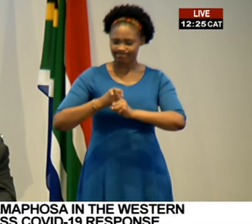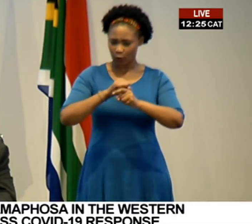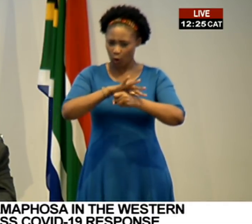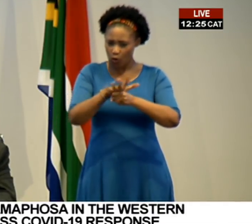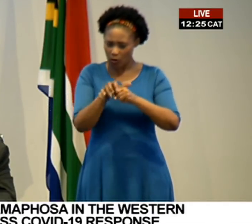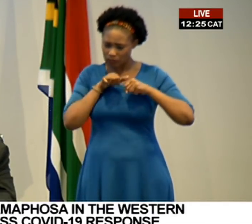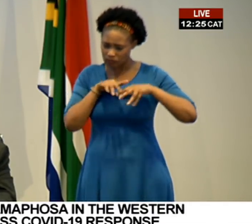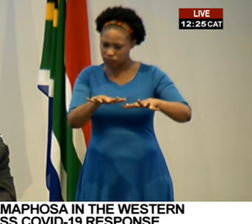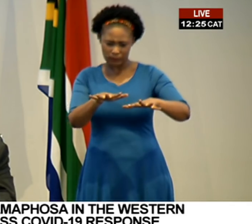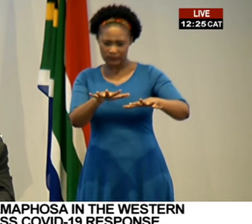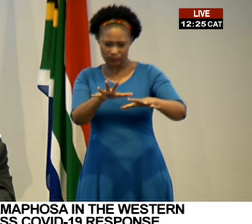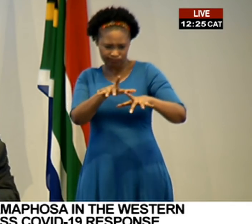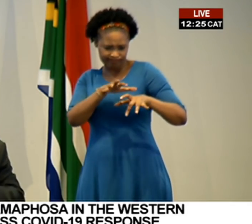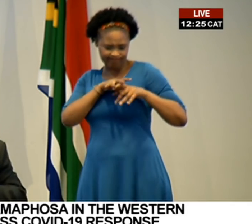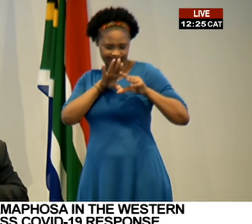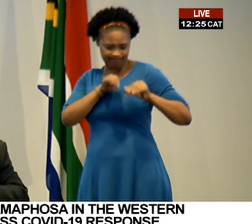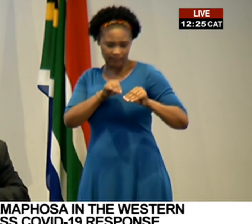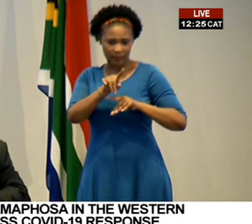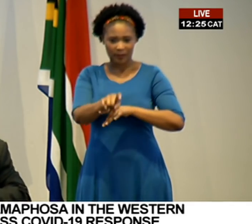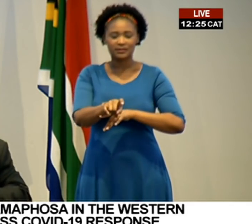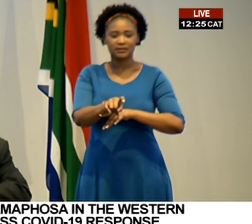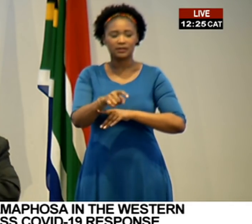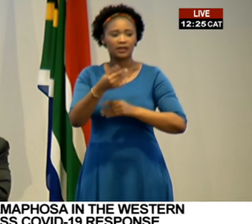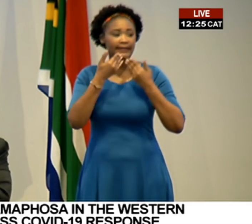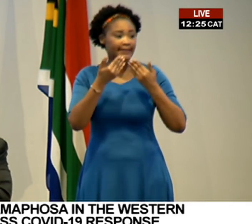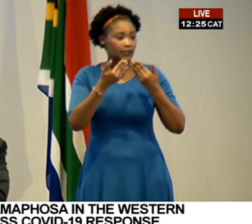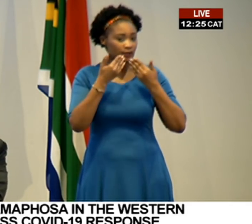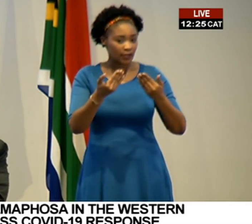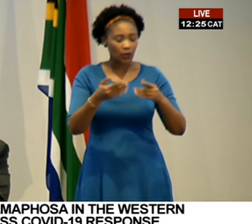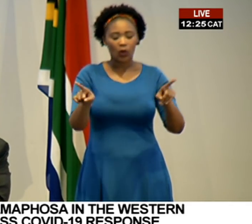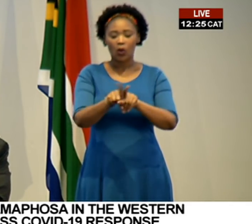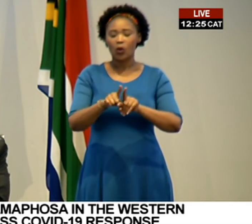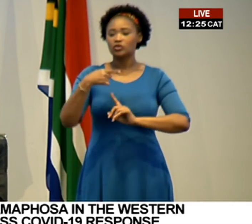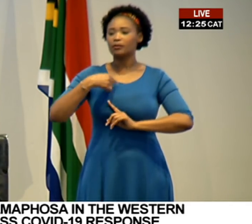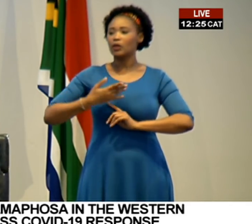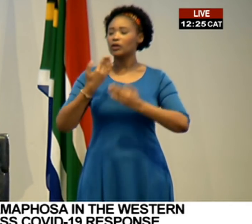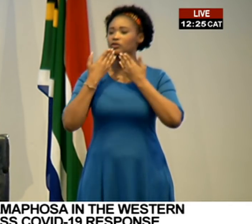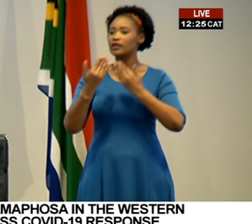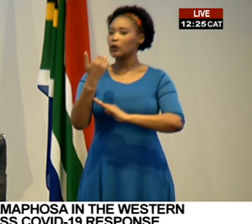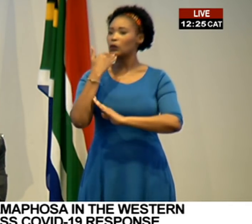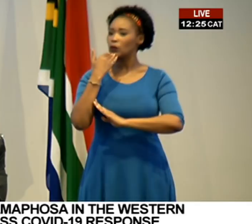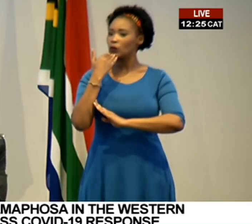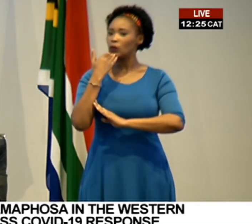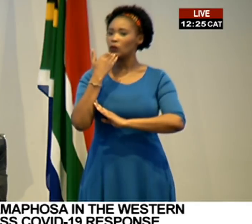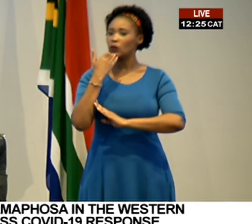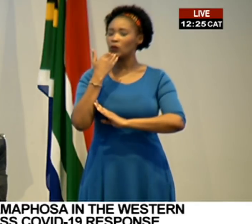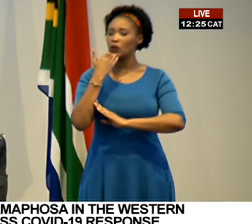this province. So we thank you for that. And let me also thank the officials